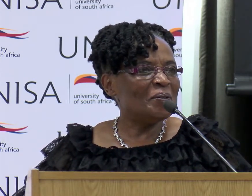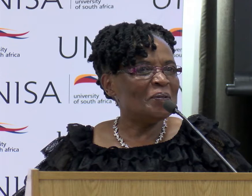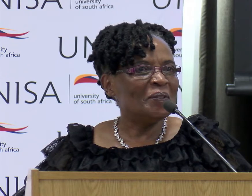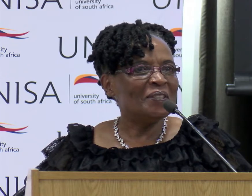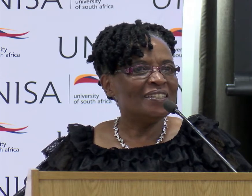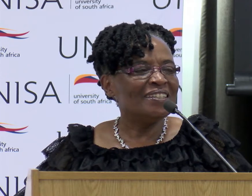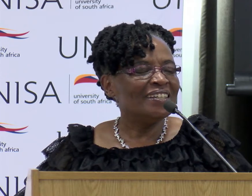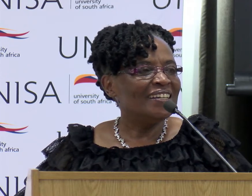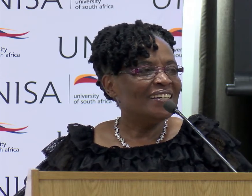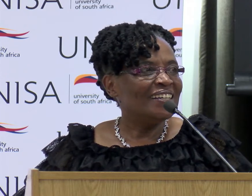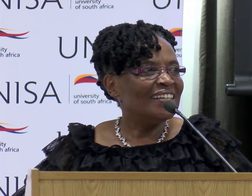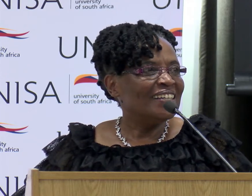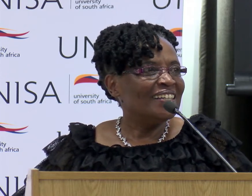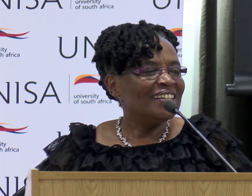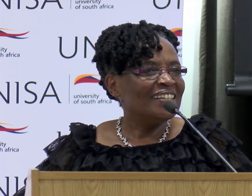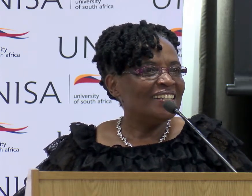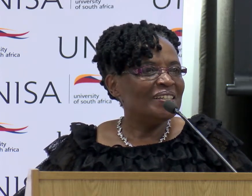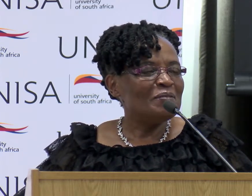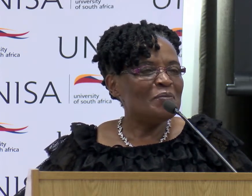Wow.